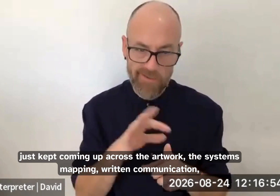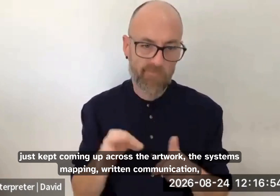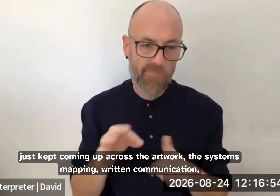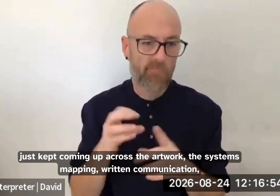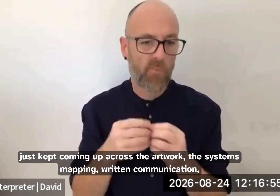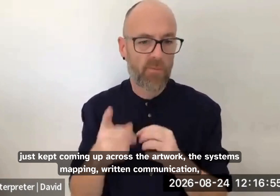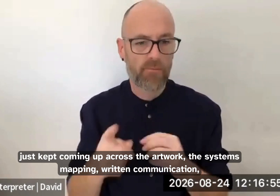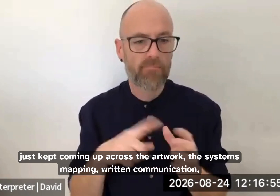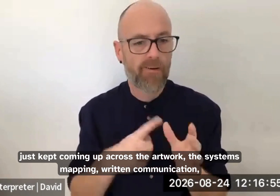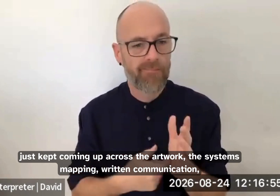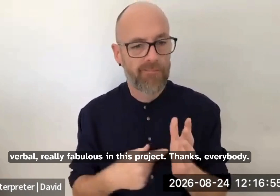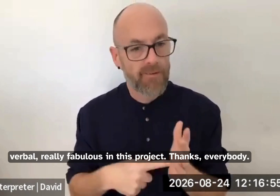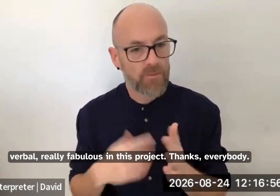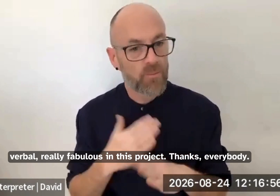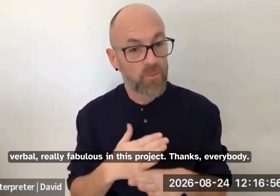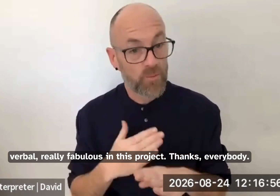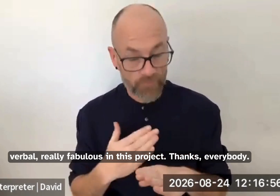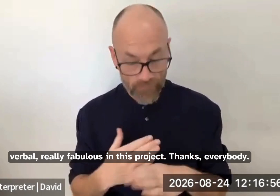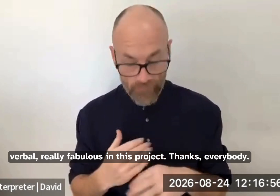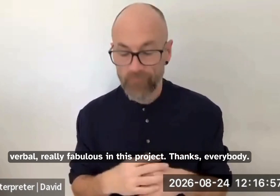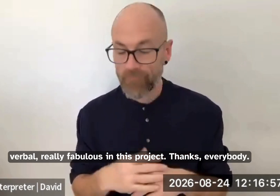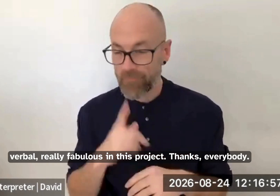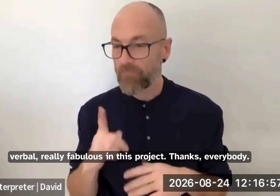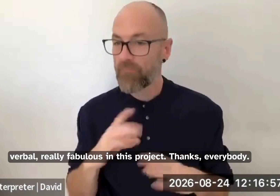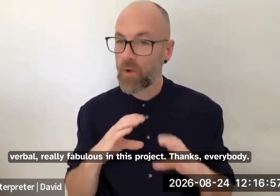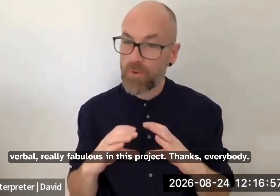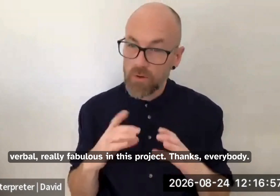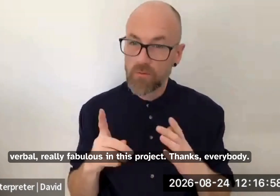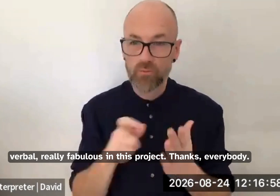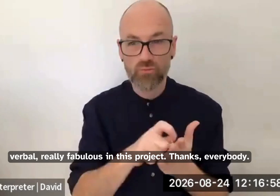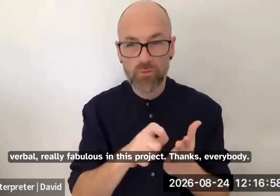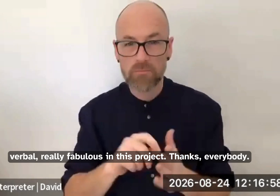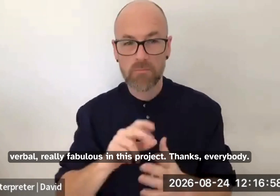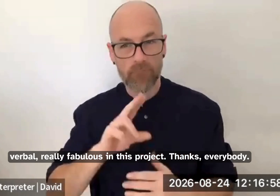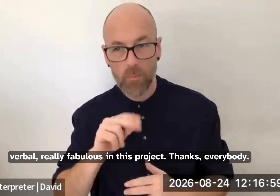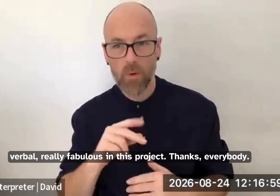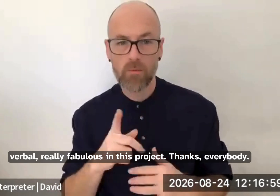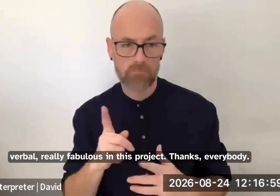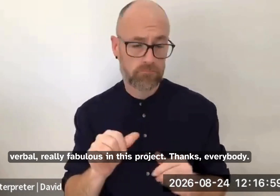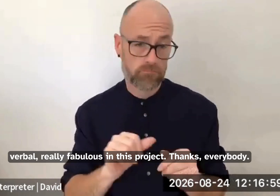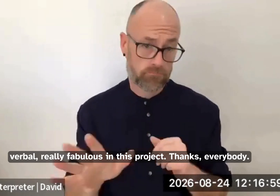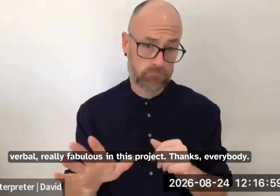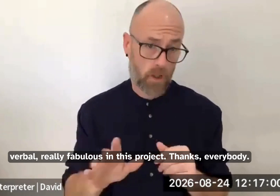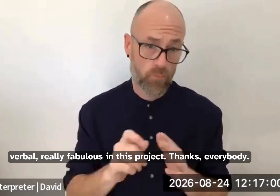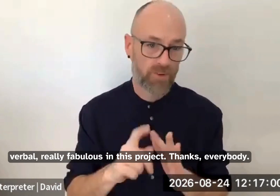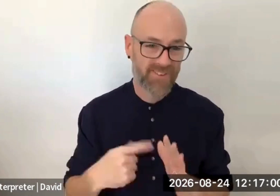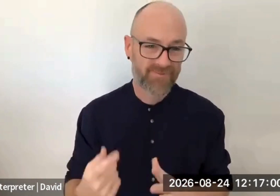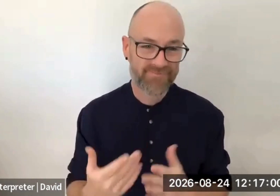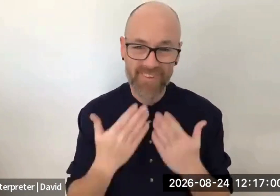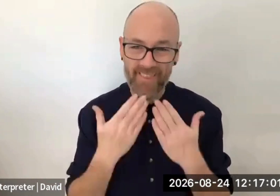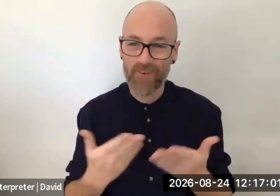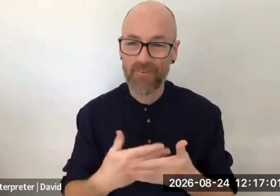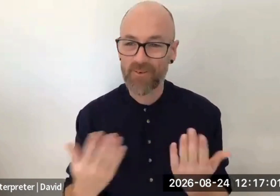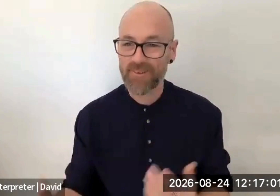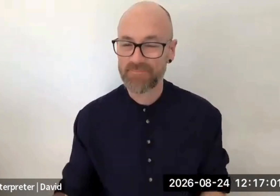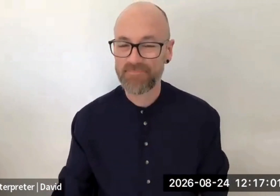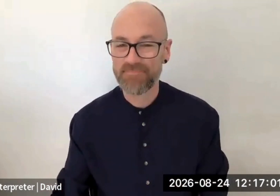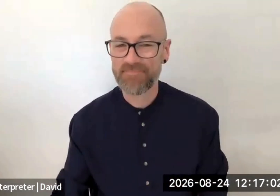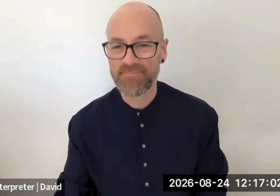mapping, written communication, verbal, really fabulous in this project. Thanks, everybody.